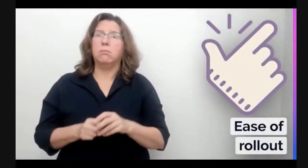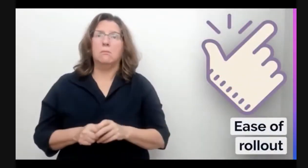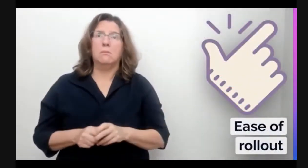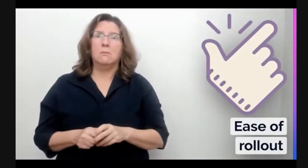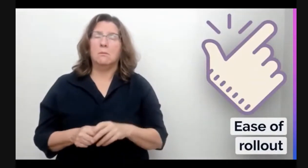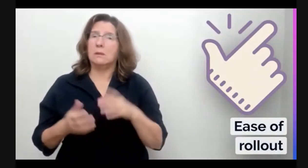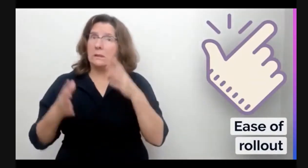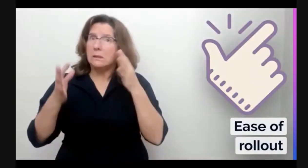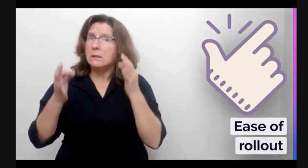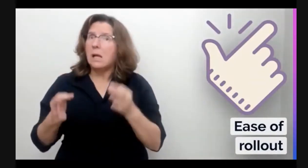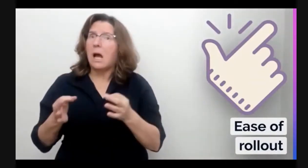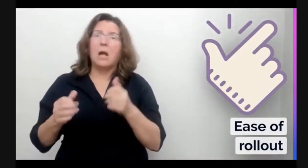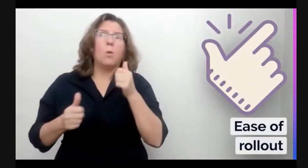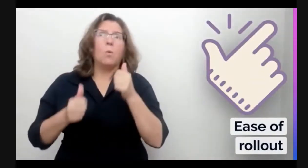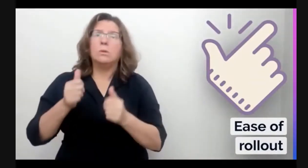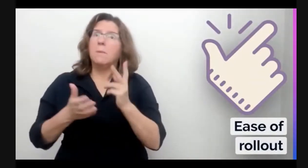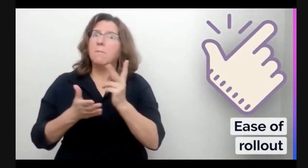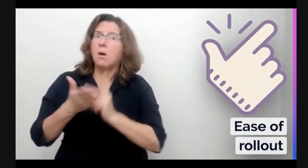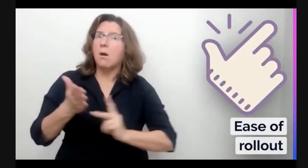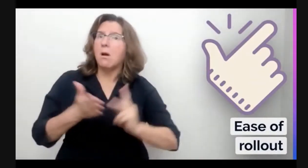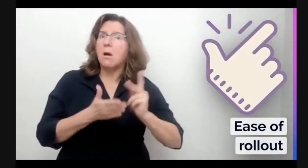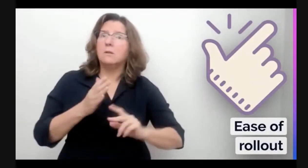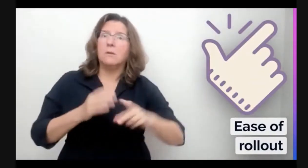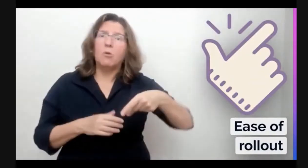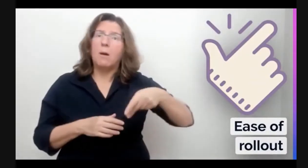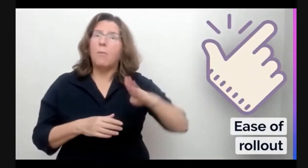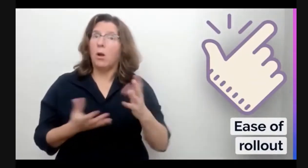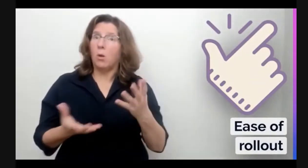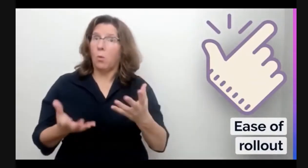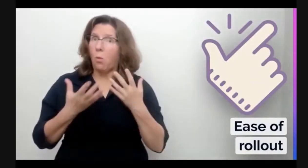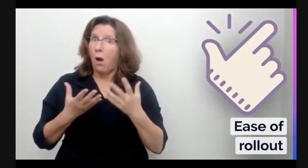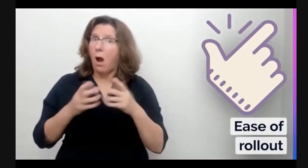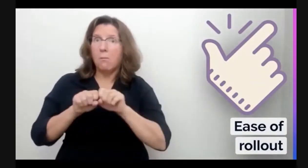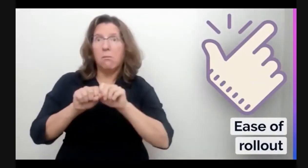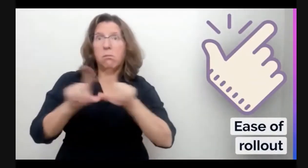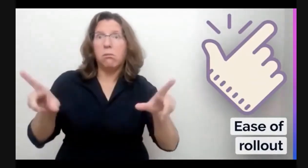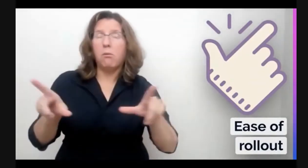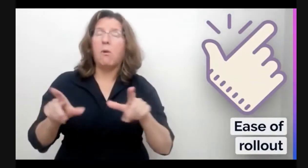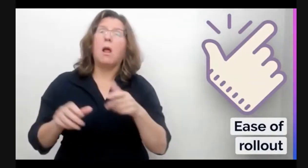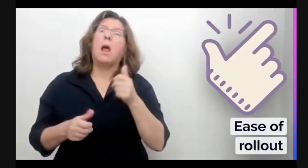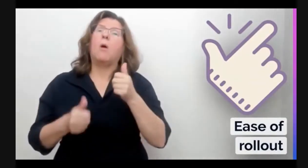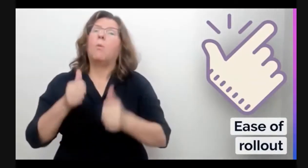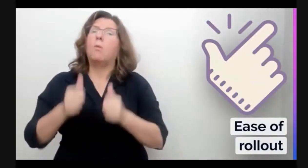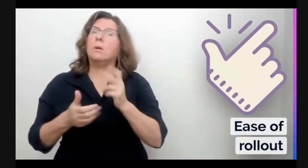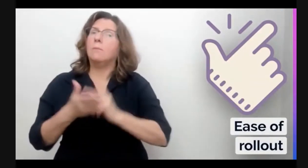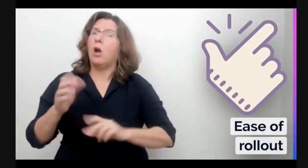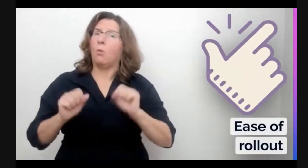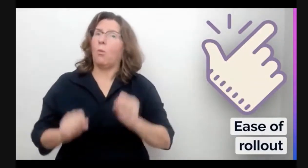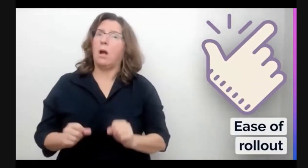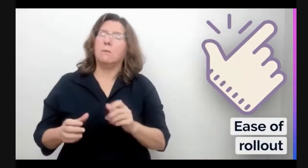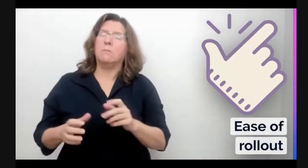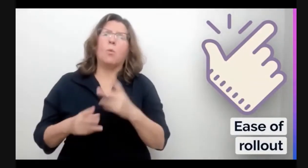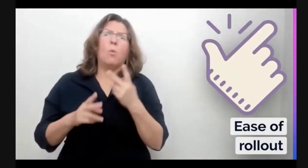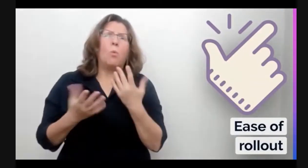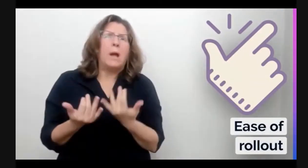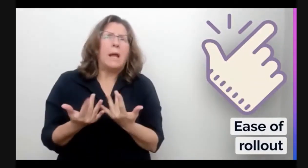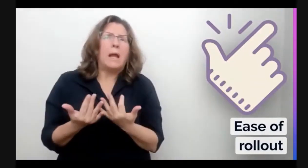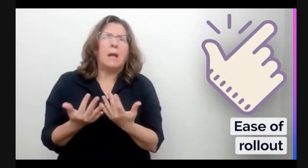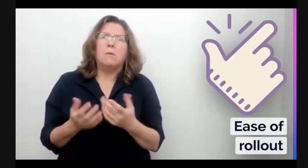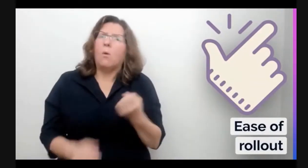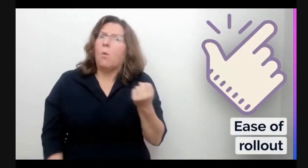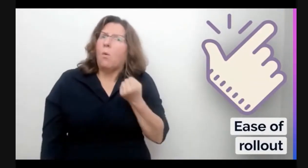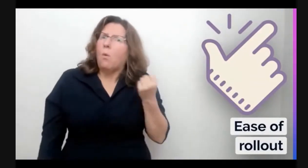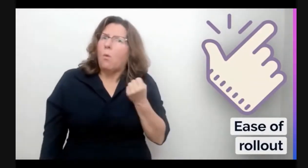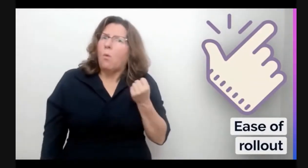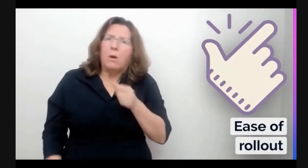Rollout and distribution of content is easy, including the option to share sections of a product and hold back